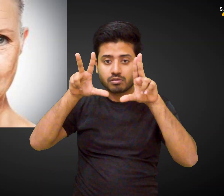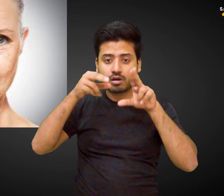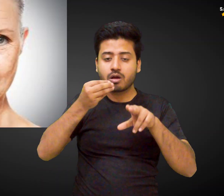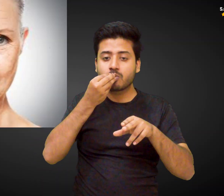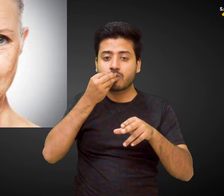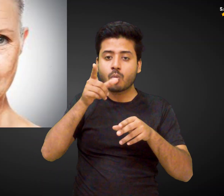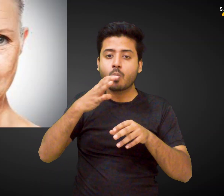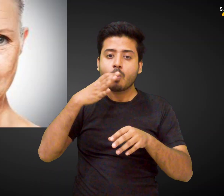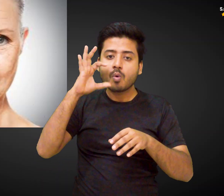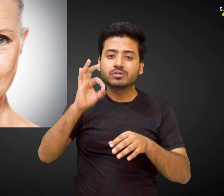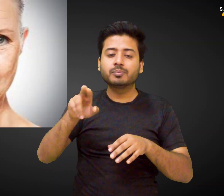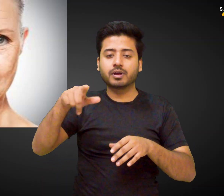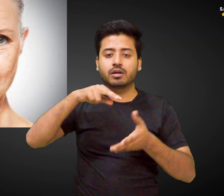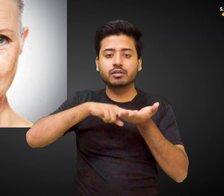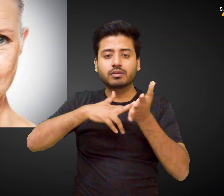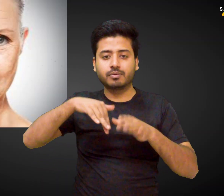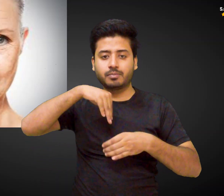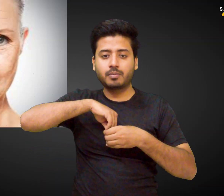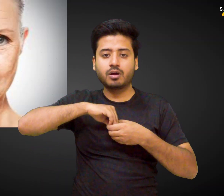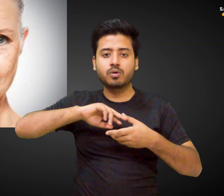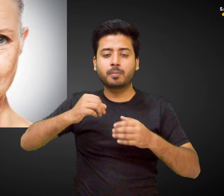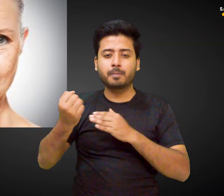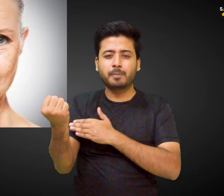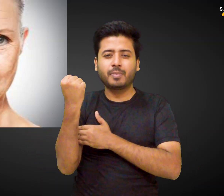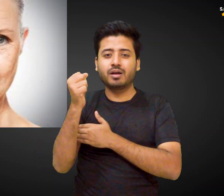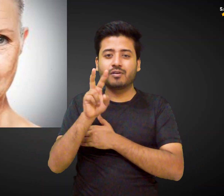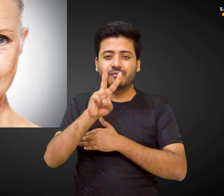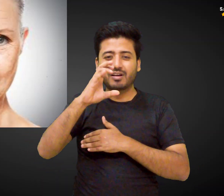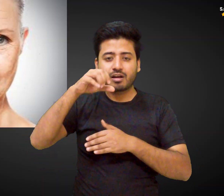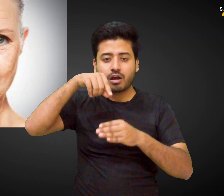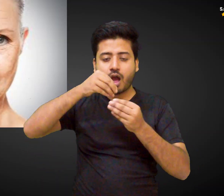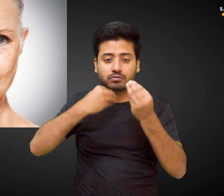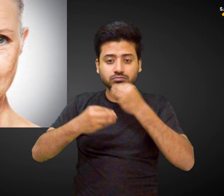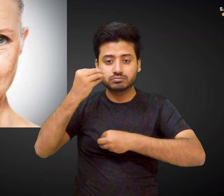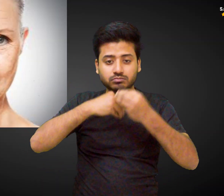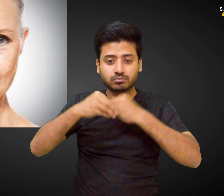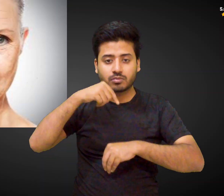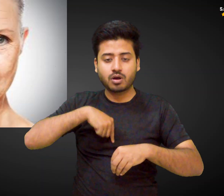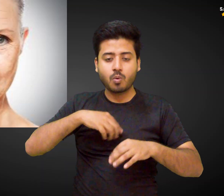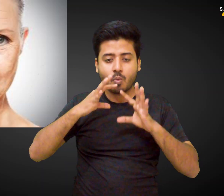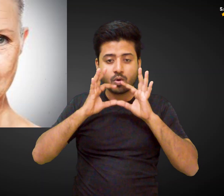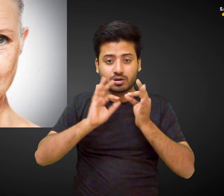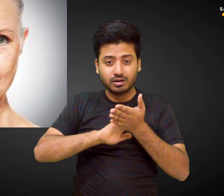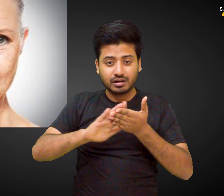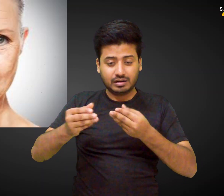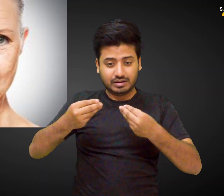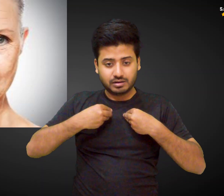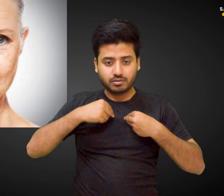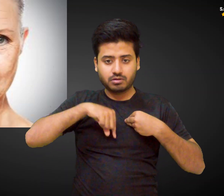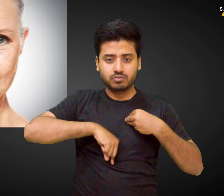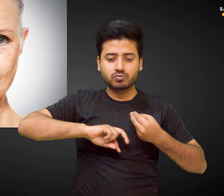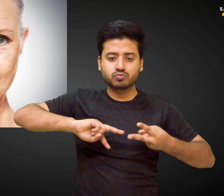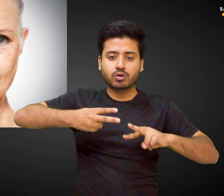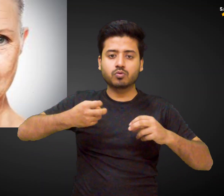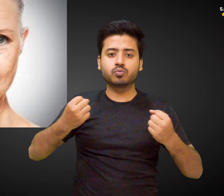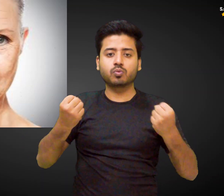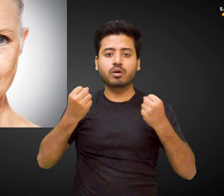aging process. Consuming cheap, reused, or rancid cooking oil can seriously harm your health due to the formation of